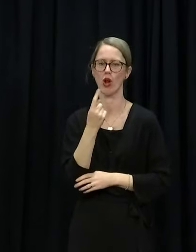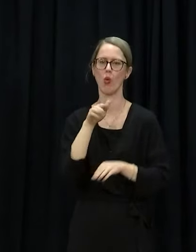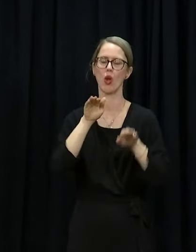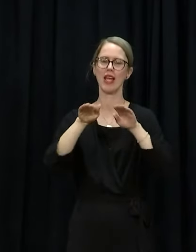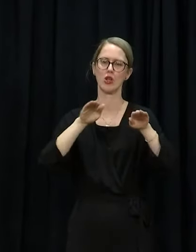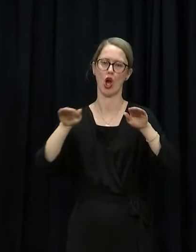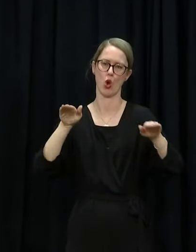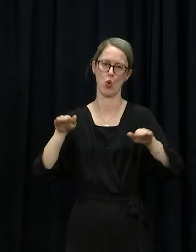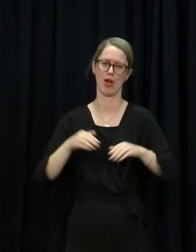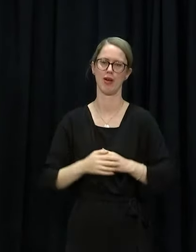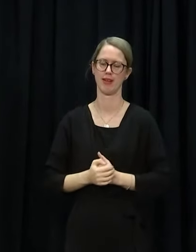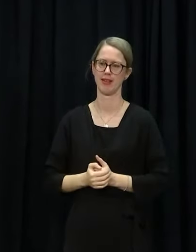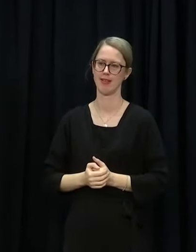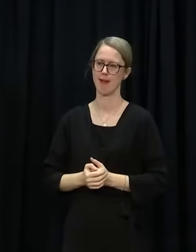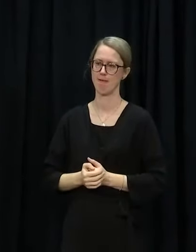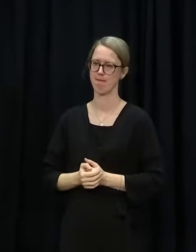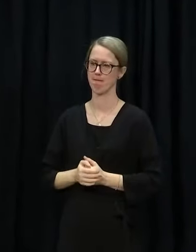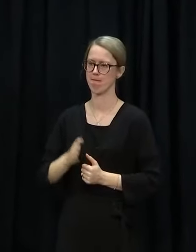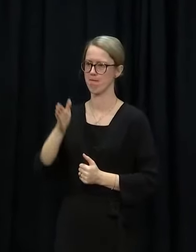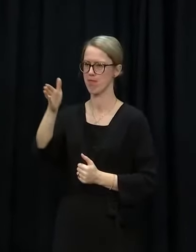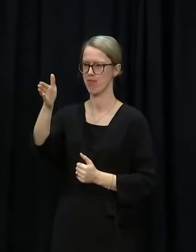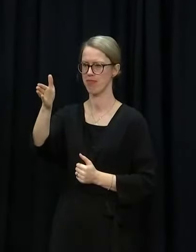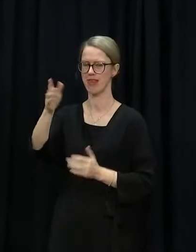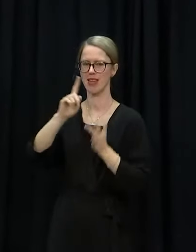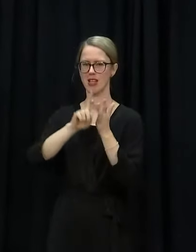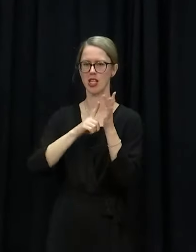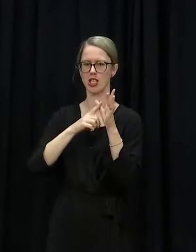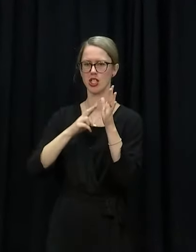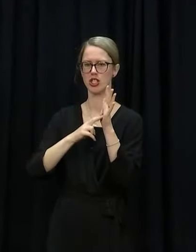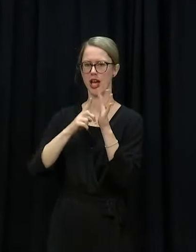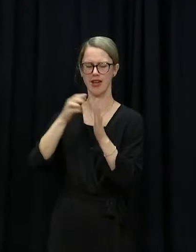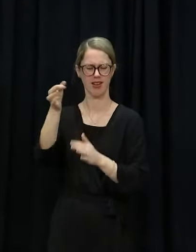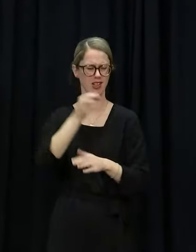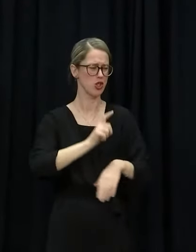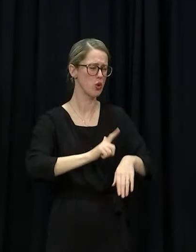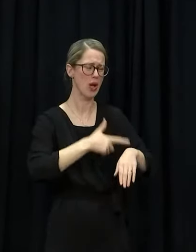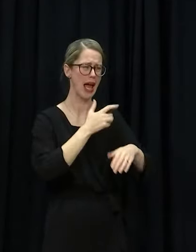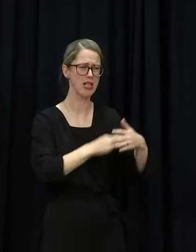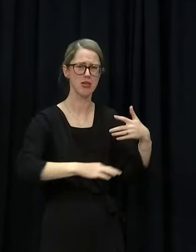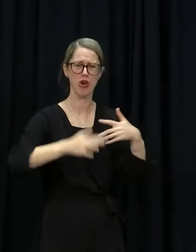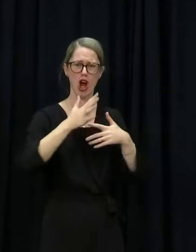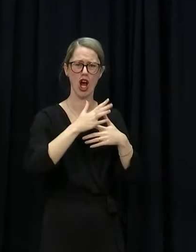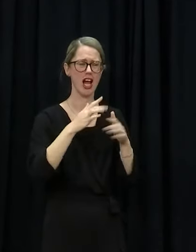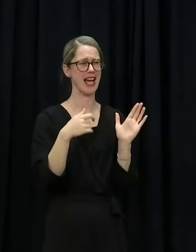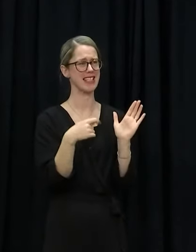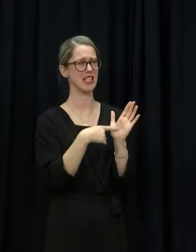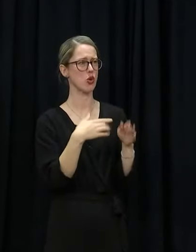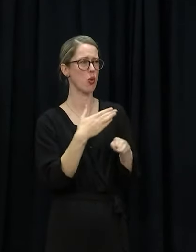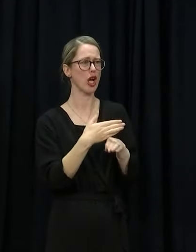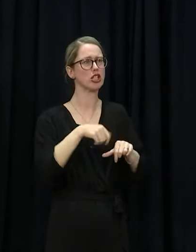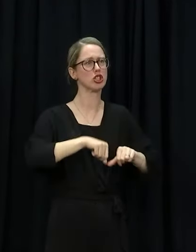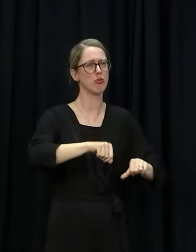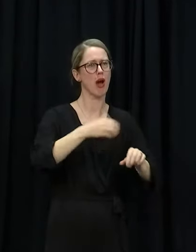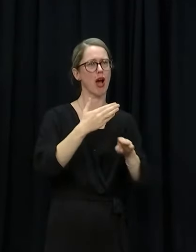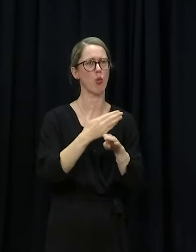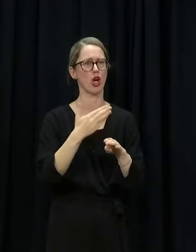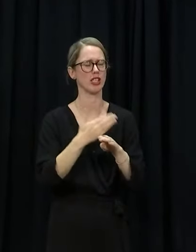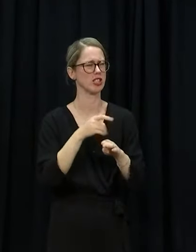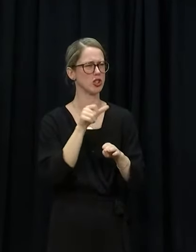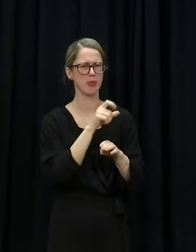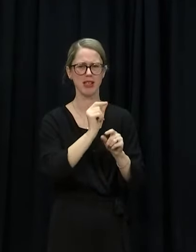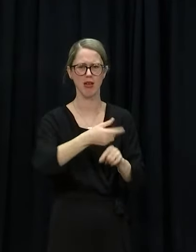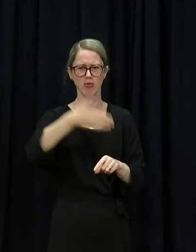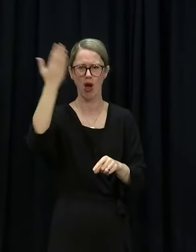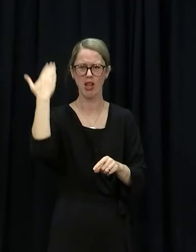more advice and evidence. Jane? Isn't it too late to start prioritising essential services? Shouldn't that have really been done right back at the start?